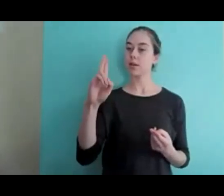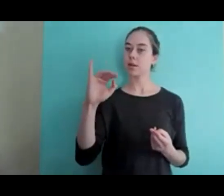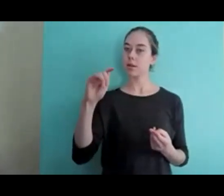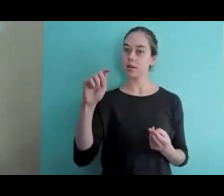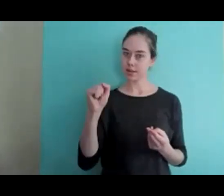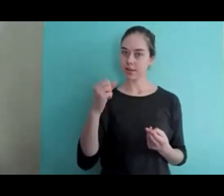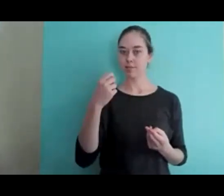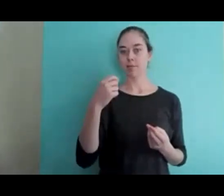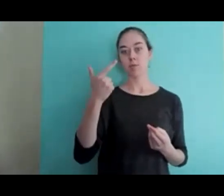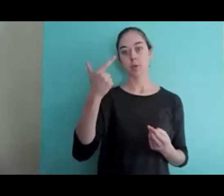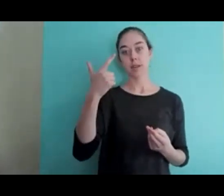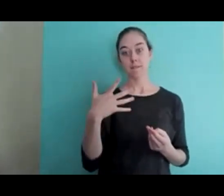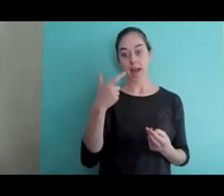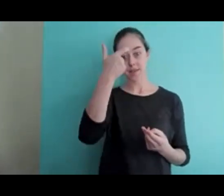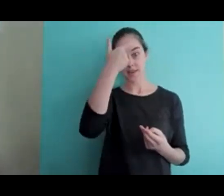25 seconds of action,